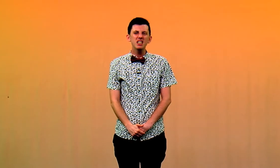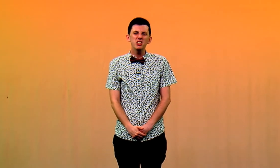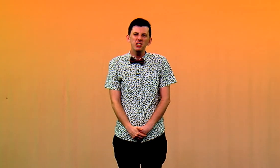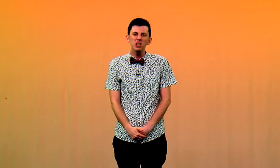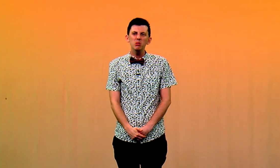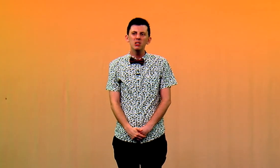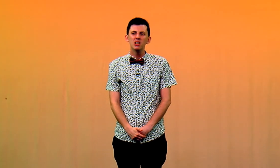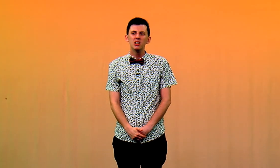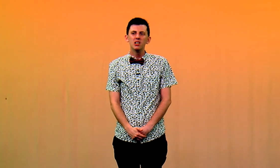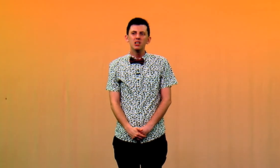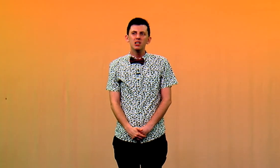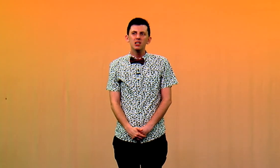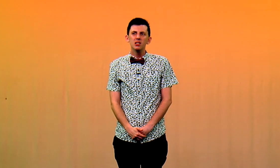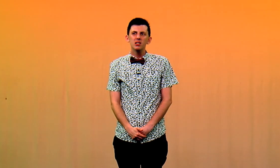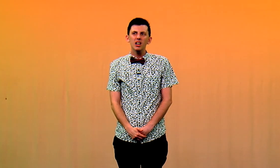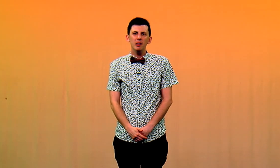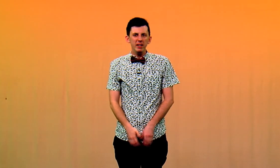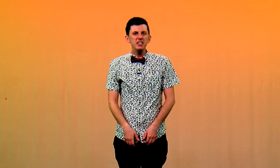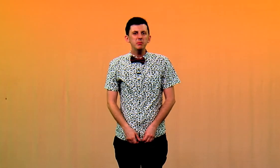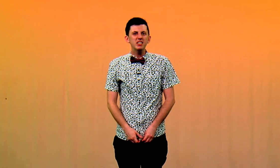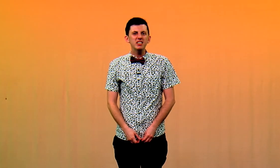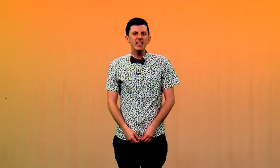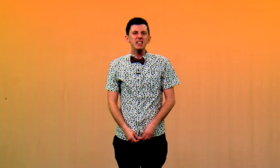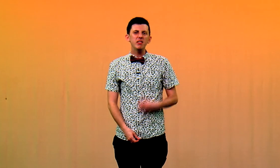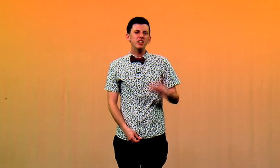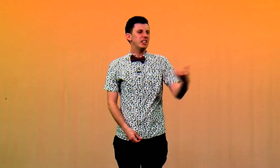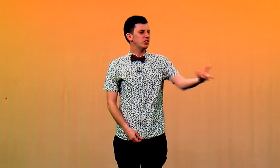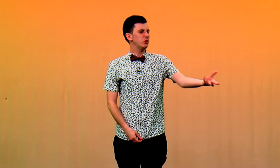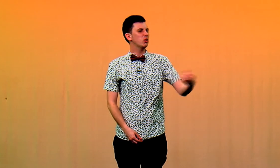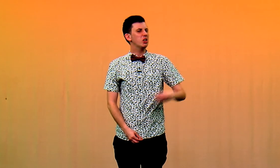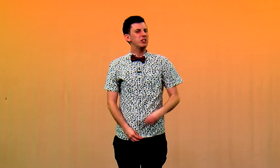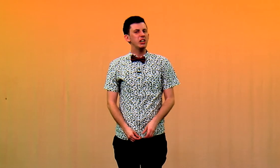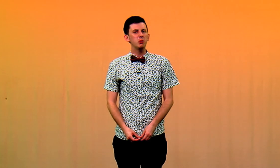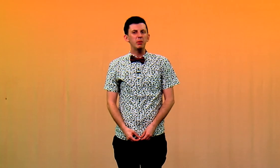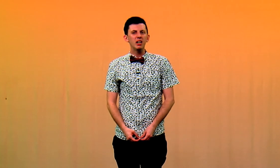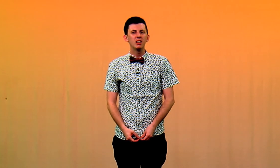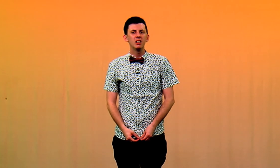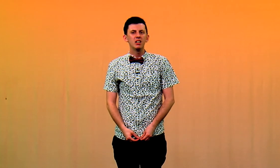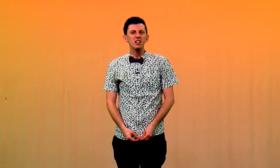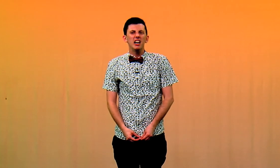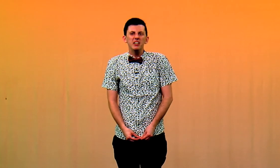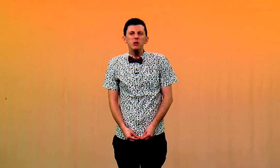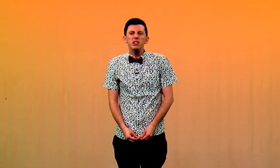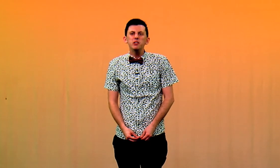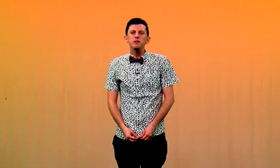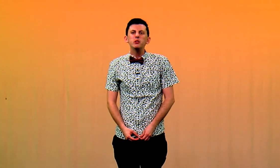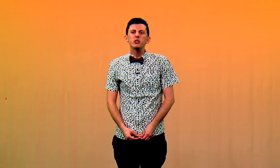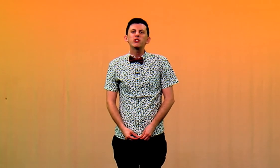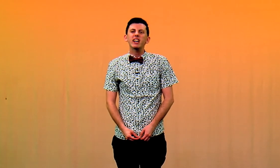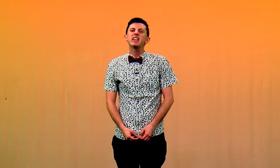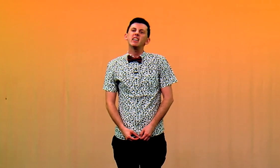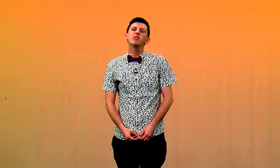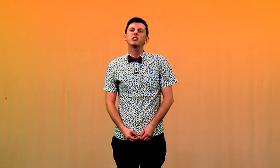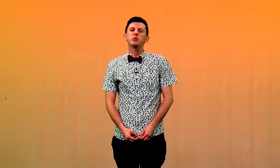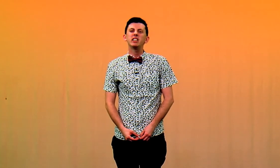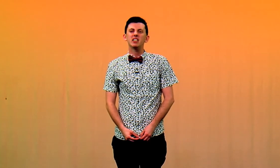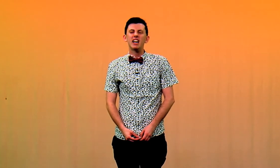"You know, I made a mistake giving it to Crocodile, but I know in the future I can give it to another